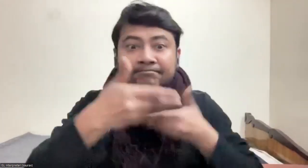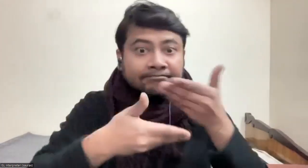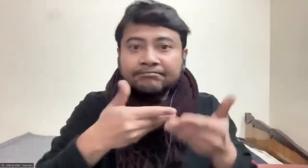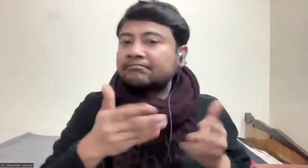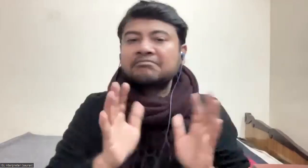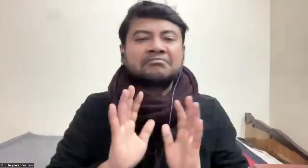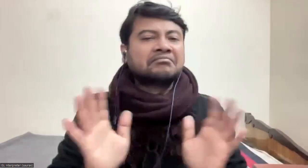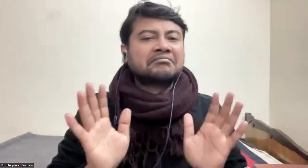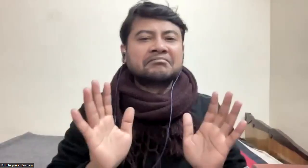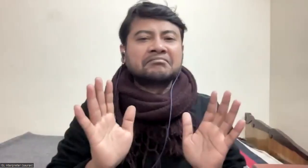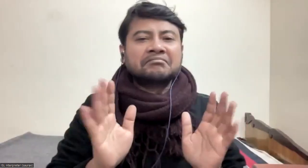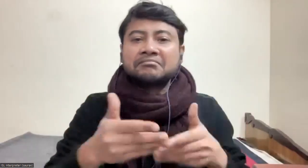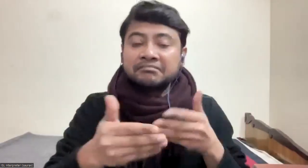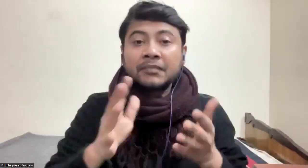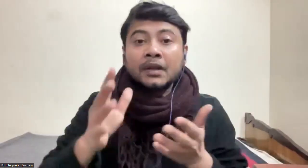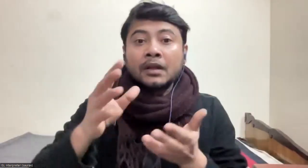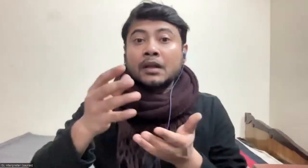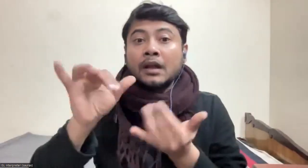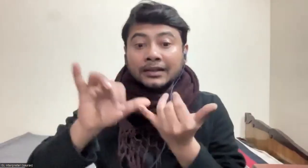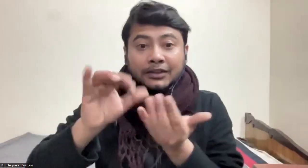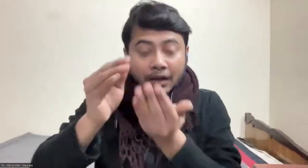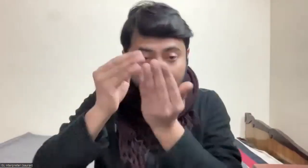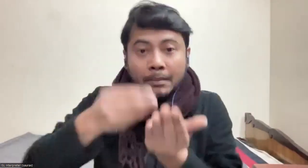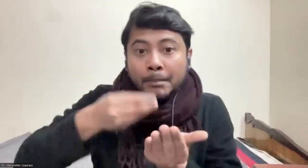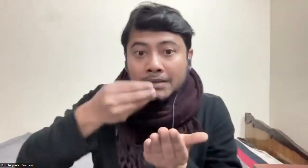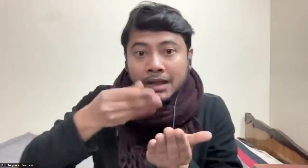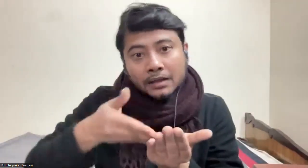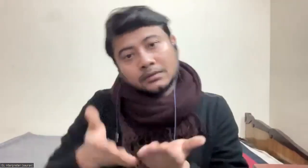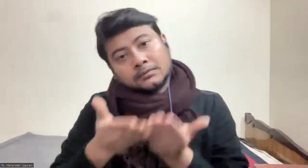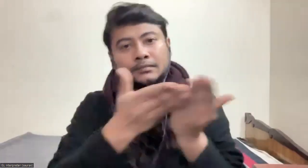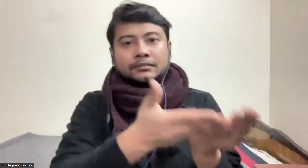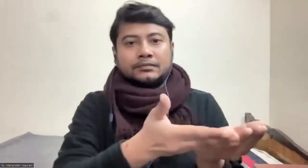Okay, because prasad is very, very powerful.